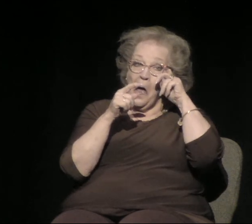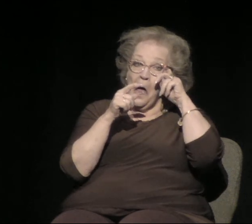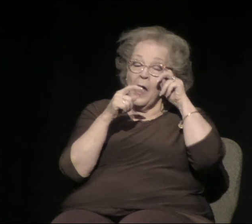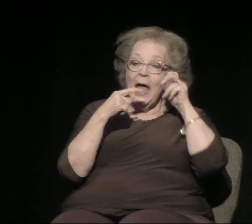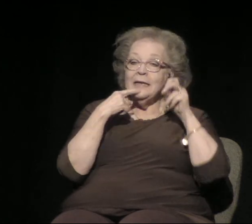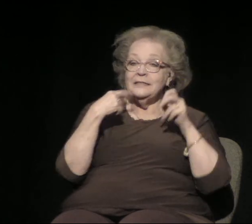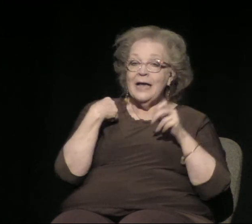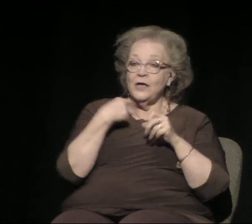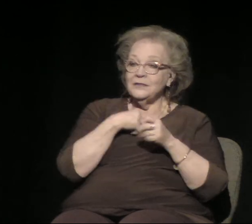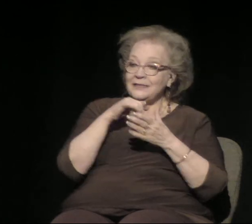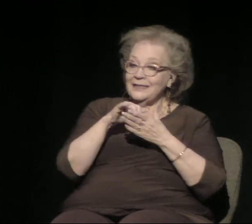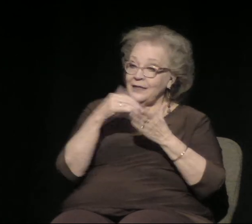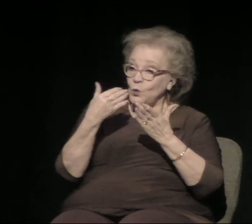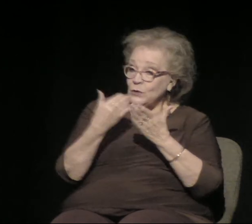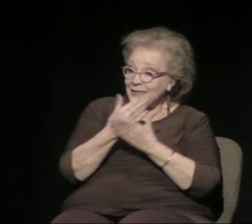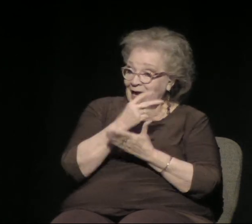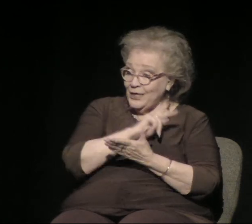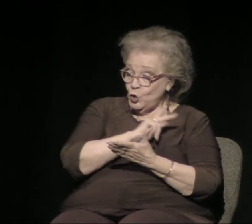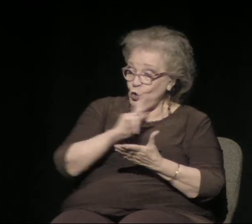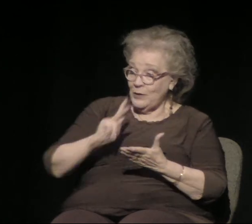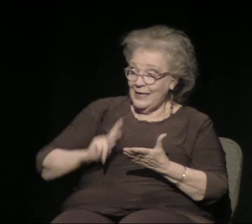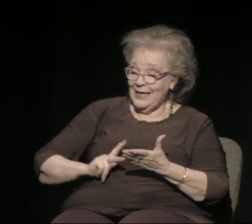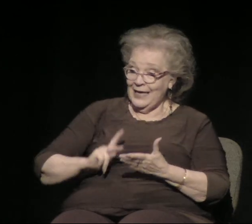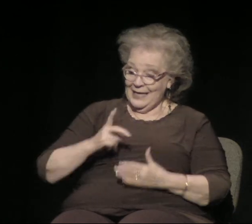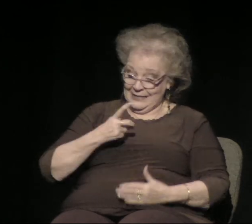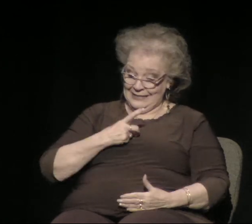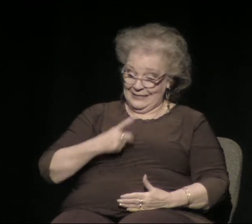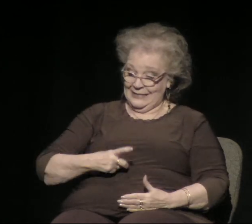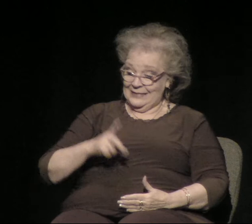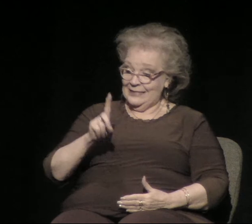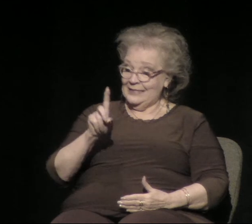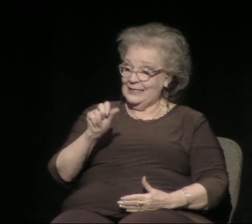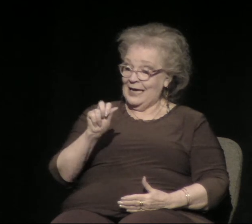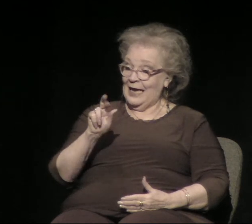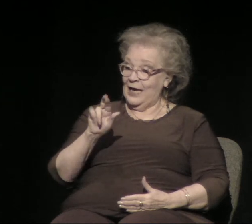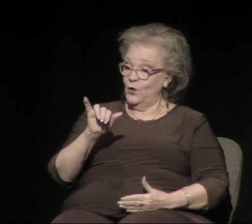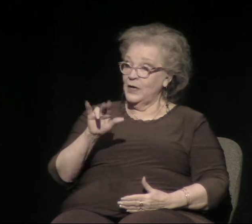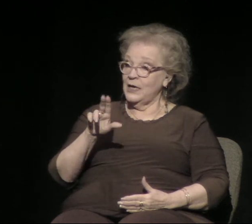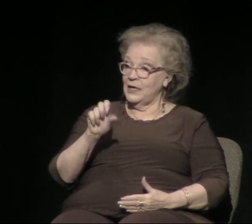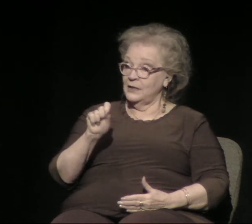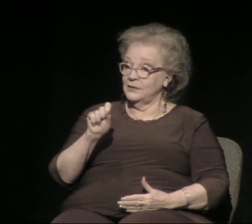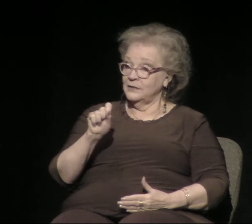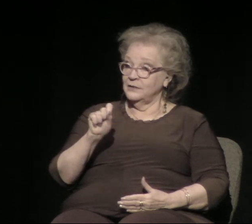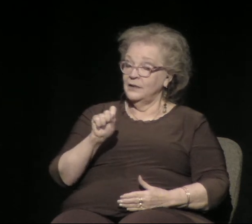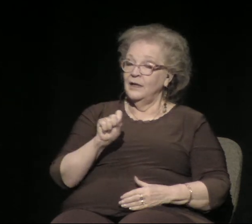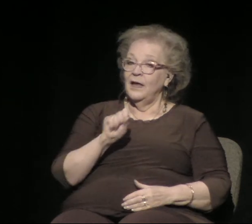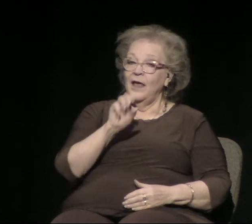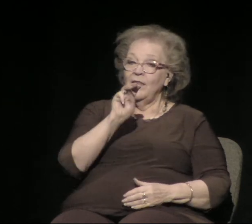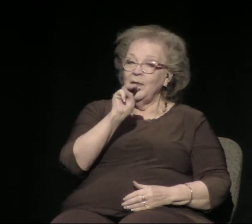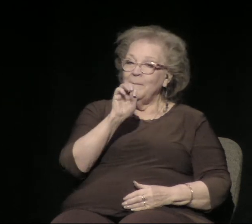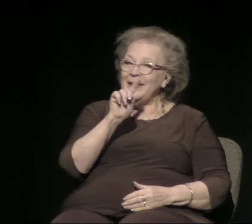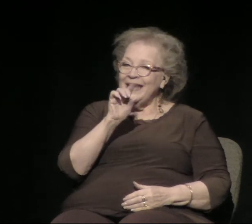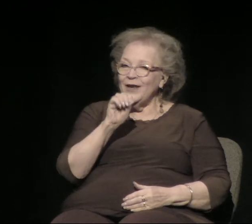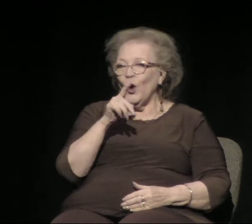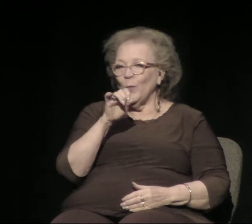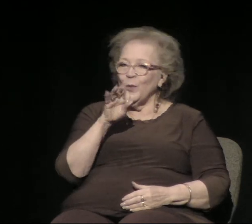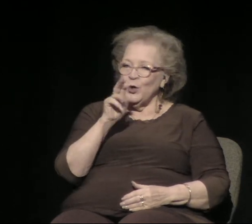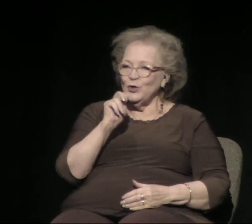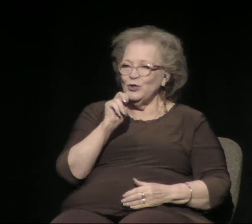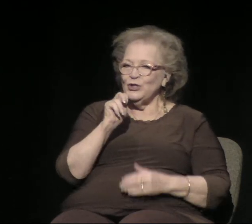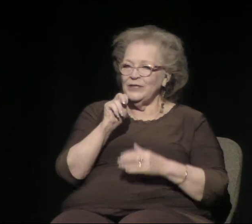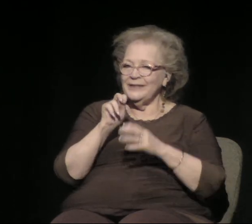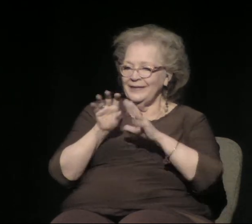tells us that there was a new king in charge, Darius, and he's actually the king of the Medo-Persian Empire. So